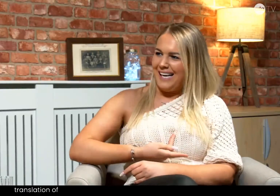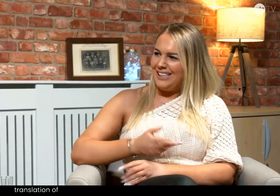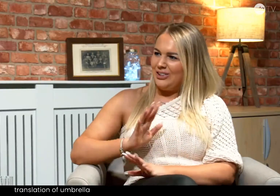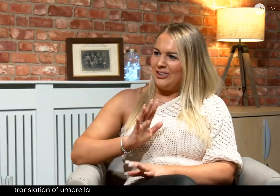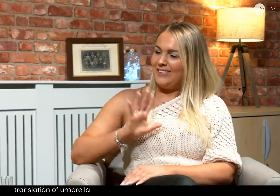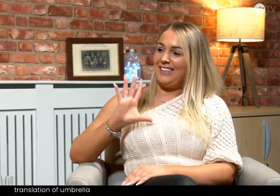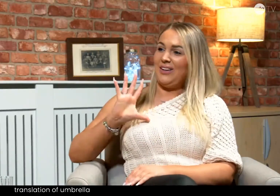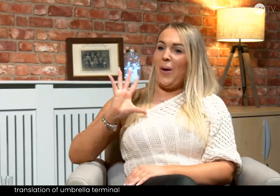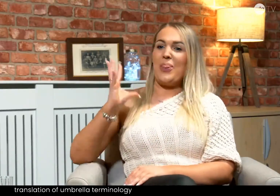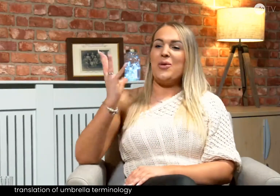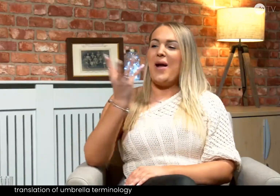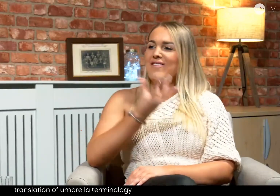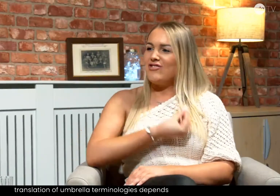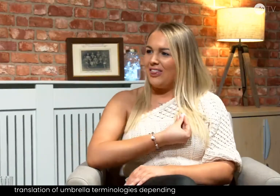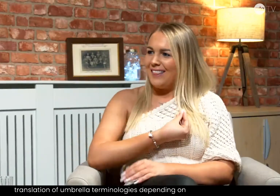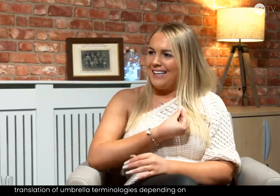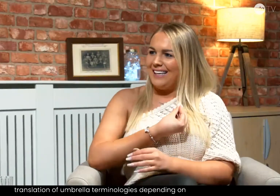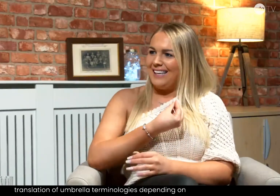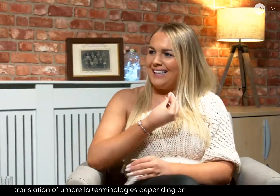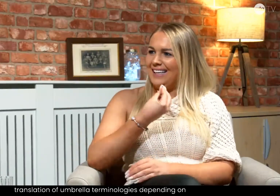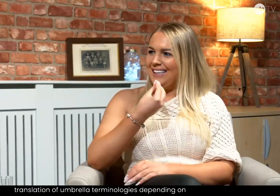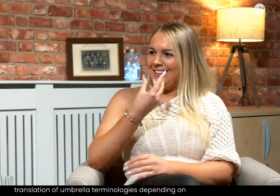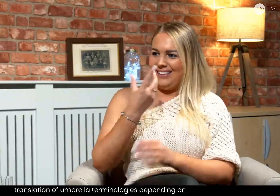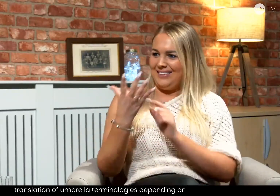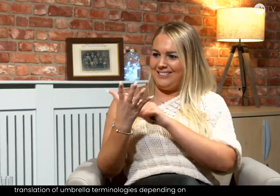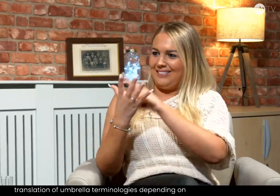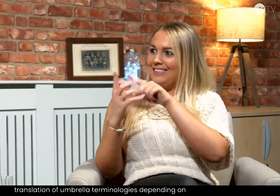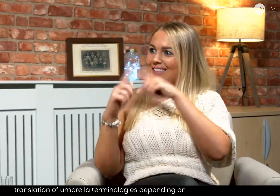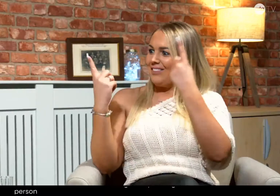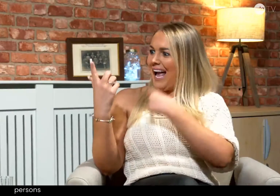on person's felt identity. And so